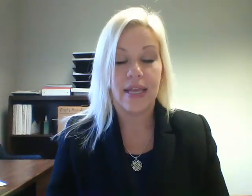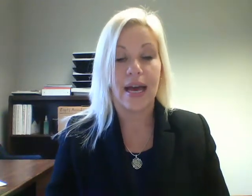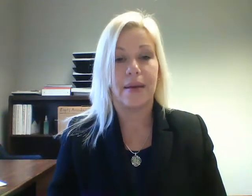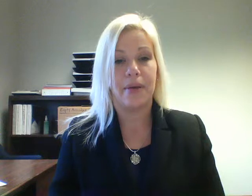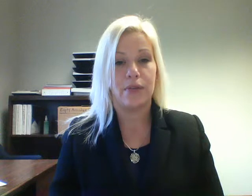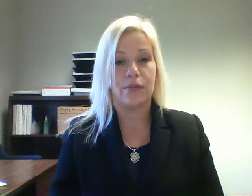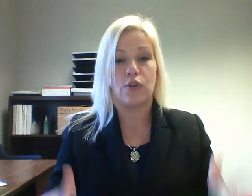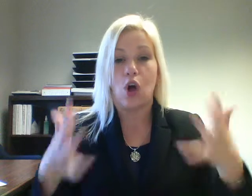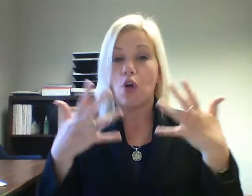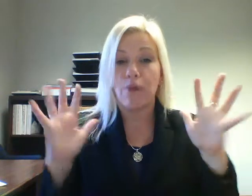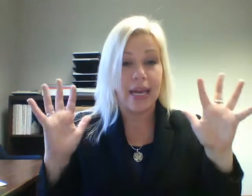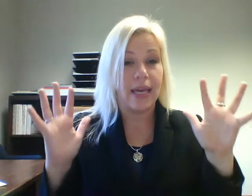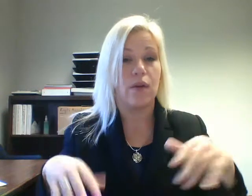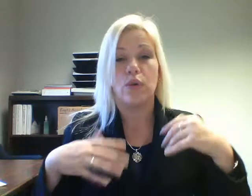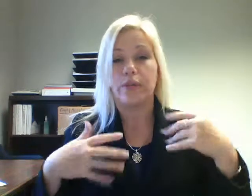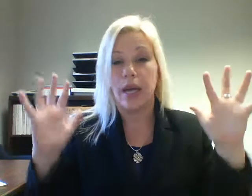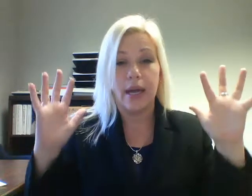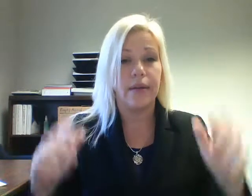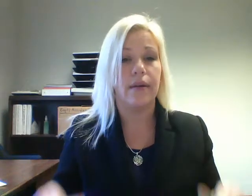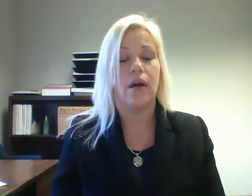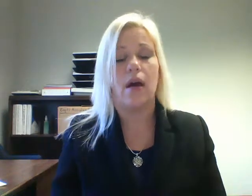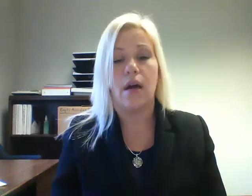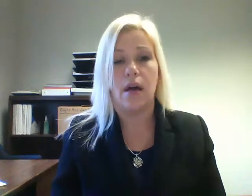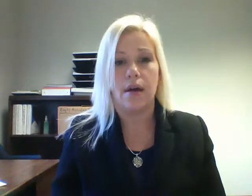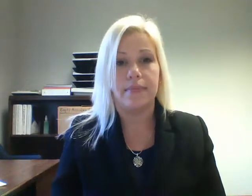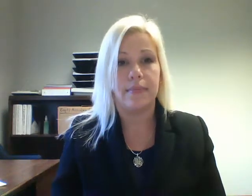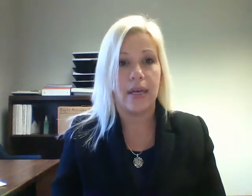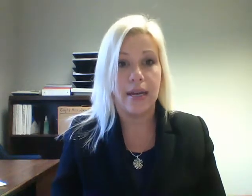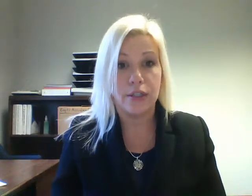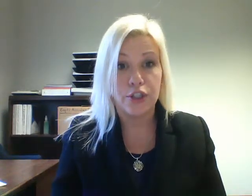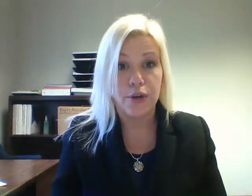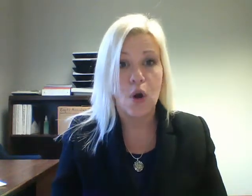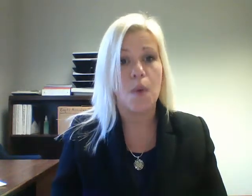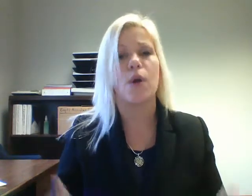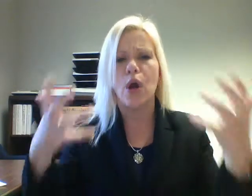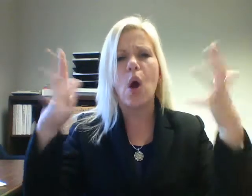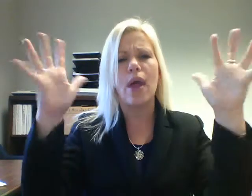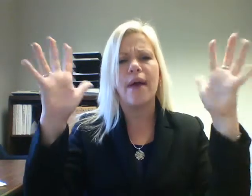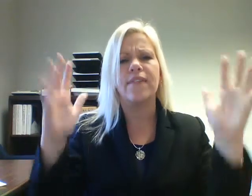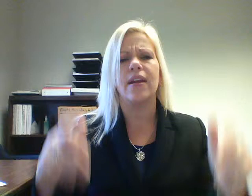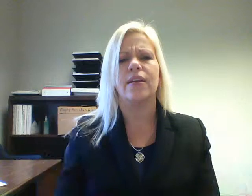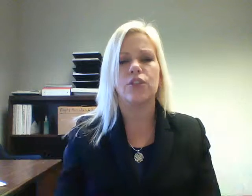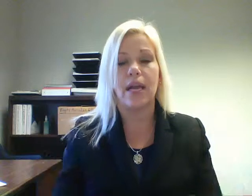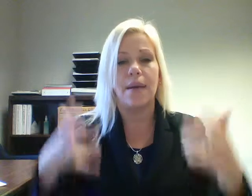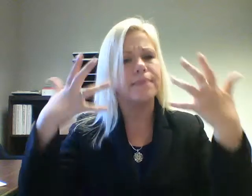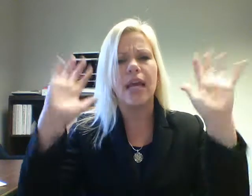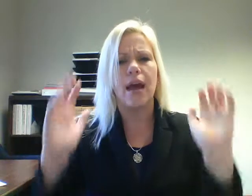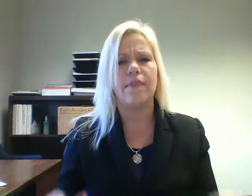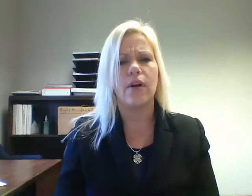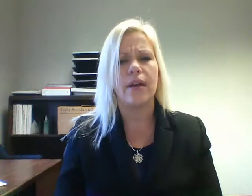That can be used for already or done. Hey, did you do your homework? Oh yeah, finish. Like I've already done